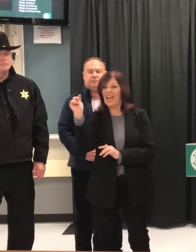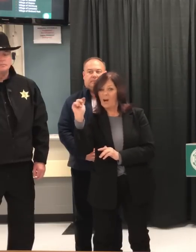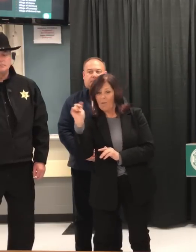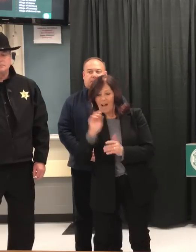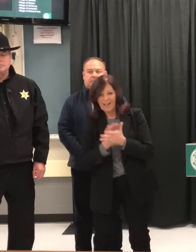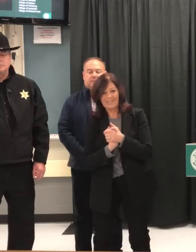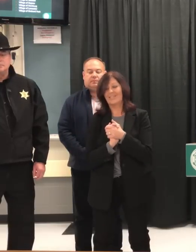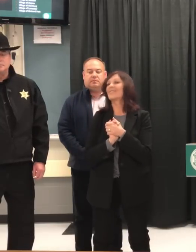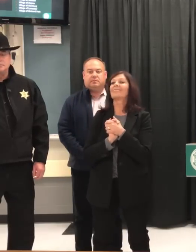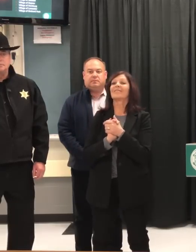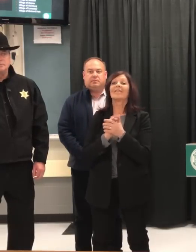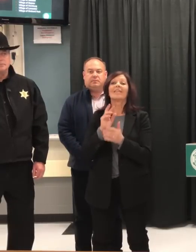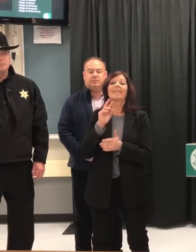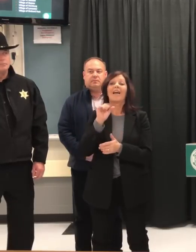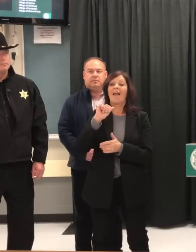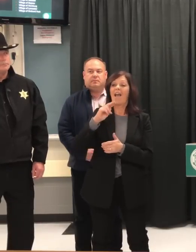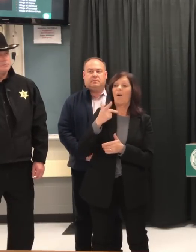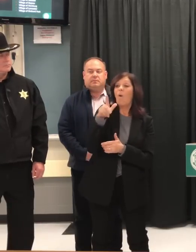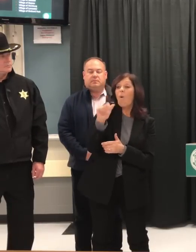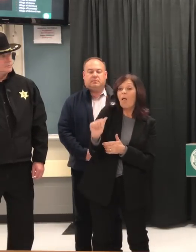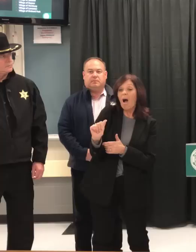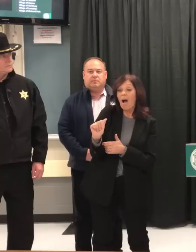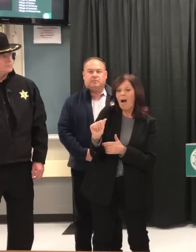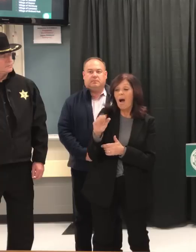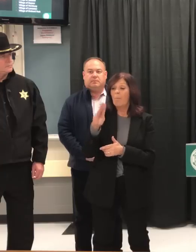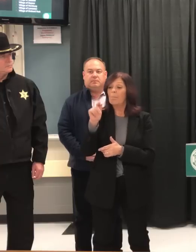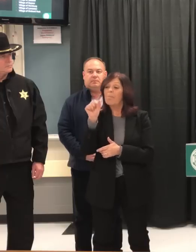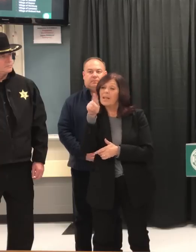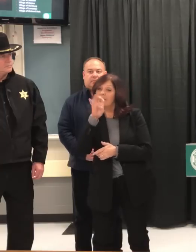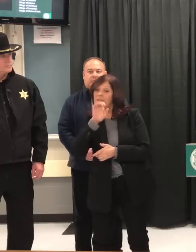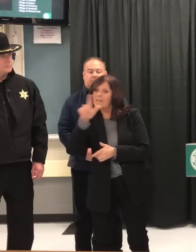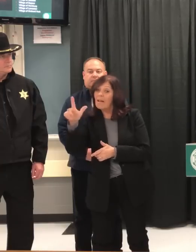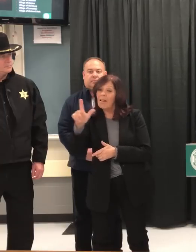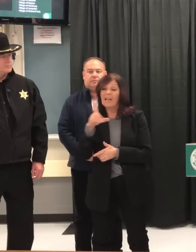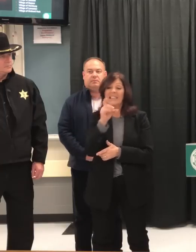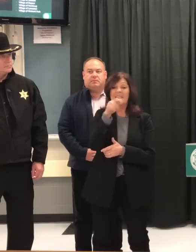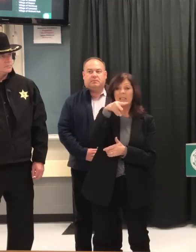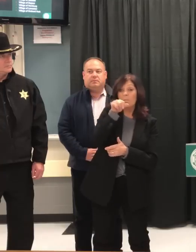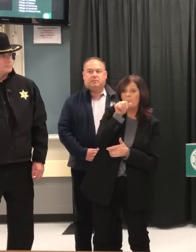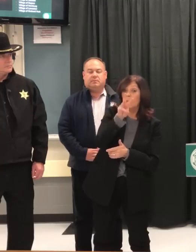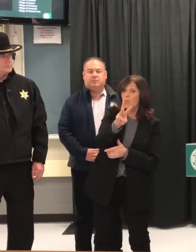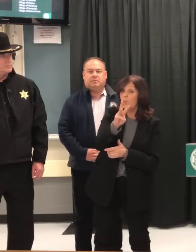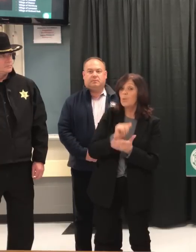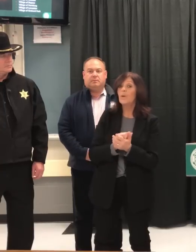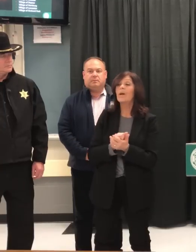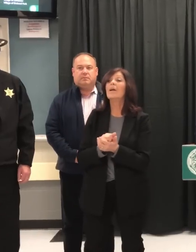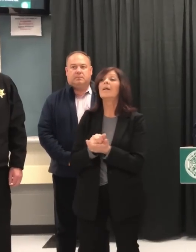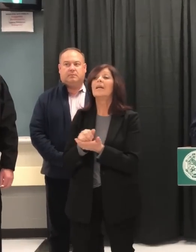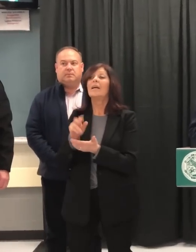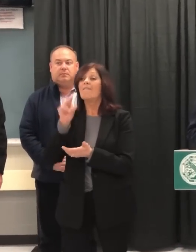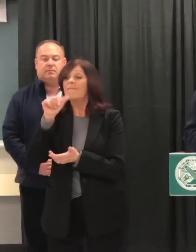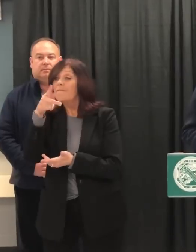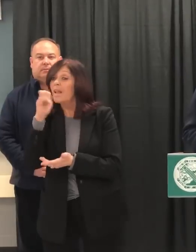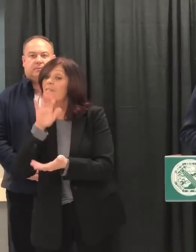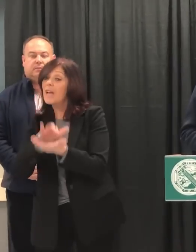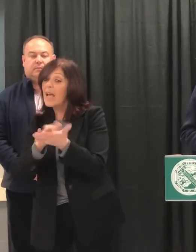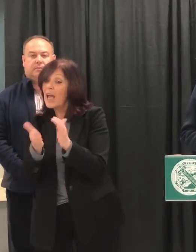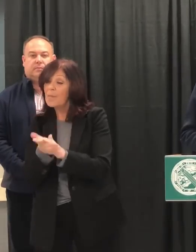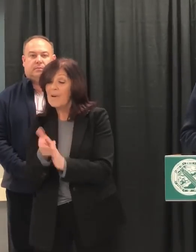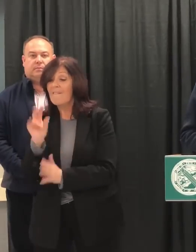Tonawanda, the village of Angola, the village of Blaisdell, village of Depew, village of Hamburg, village of